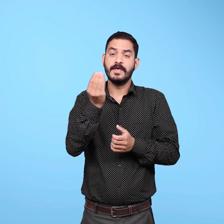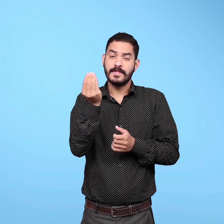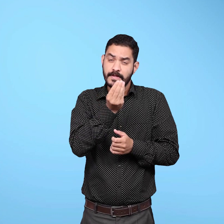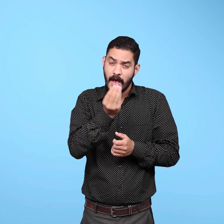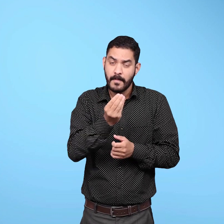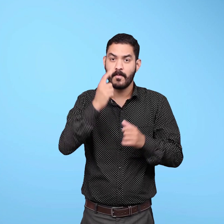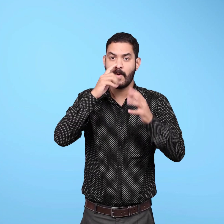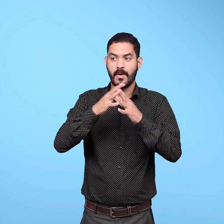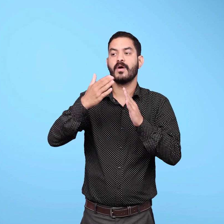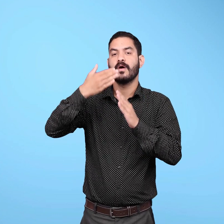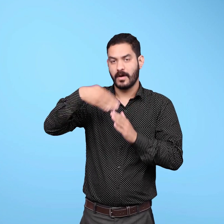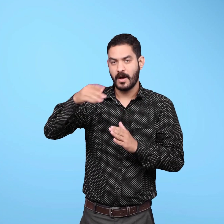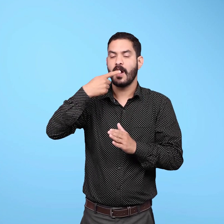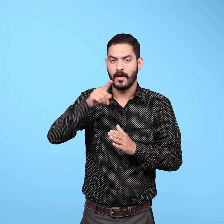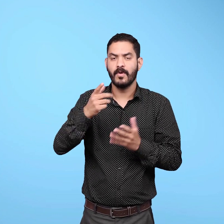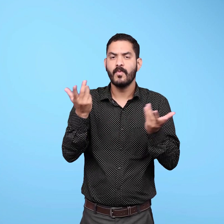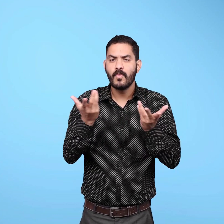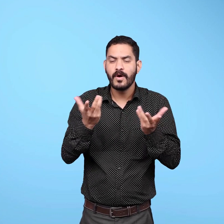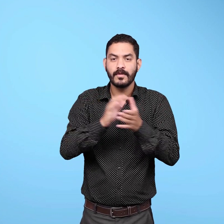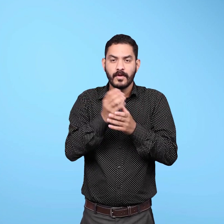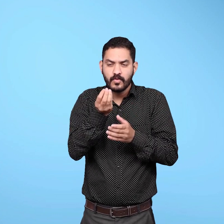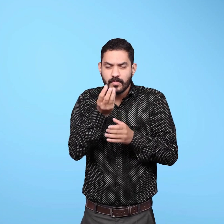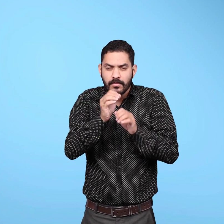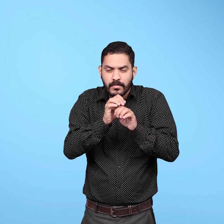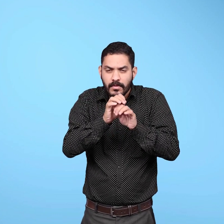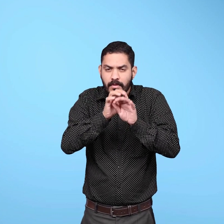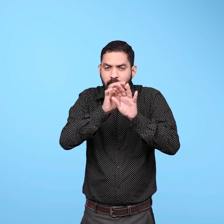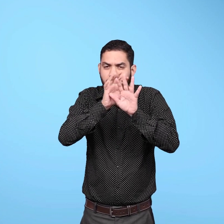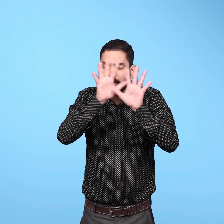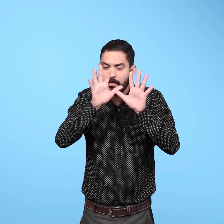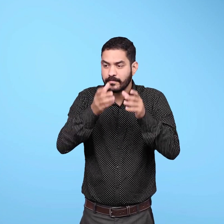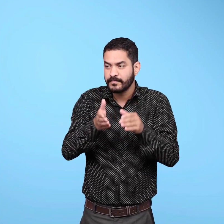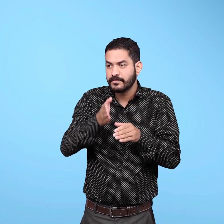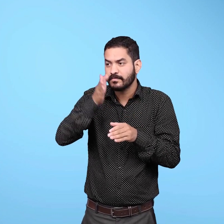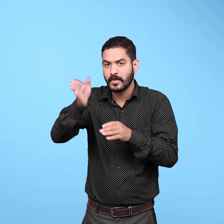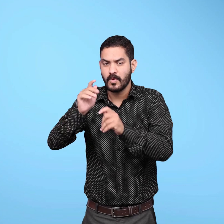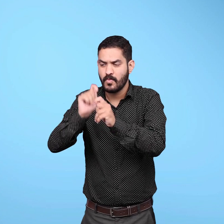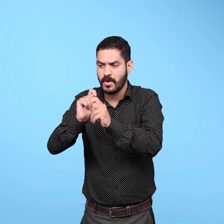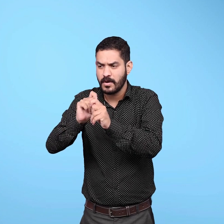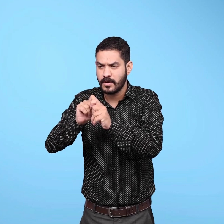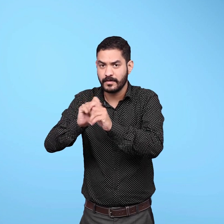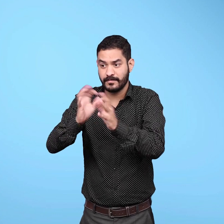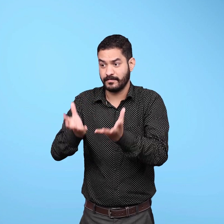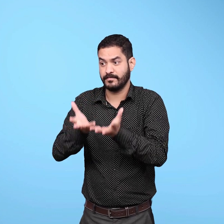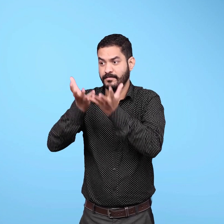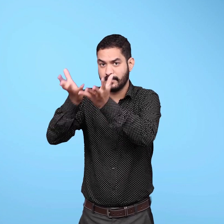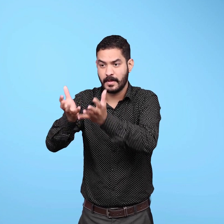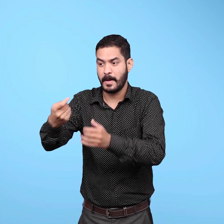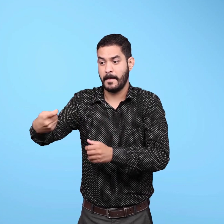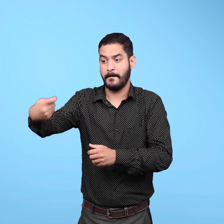Women who can visit the workshop should go at dawn to give their work and receive their wages.